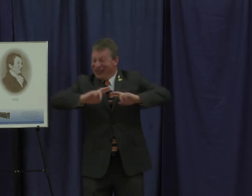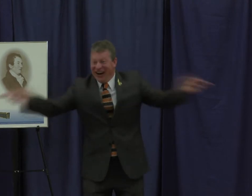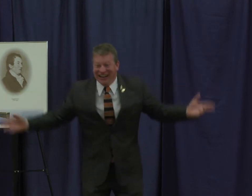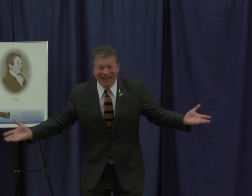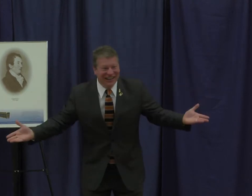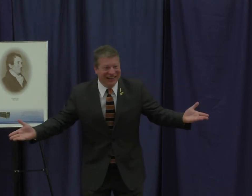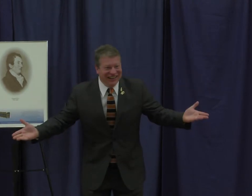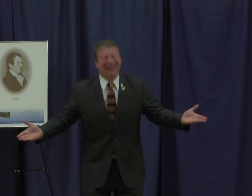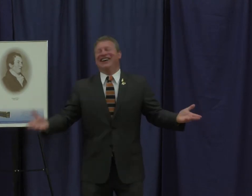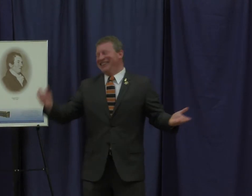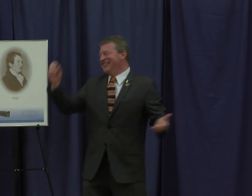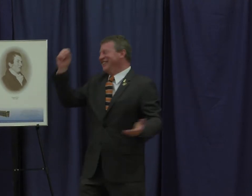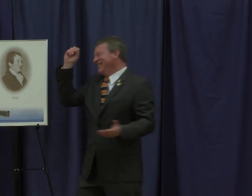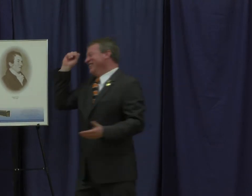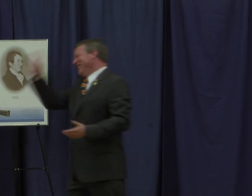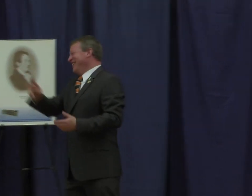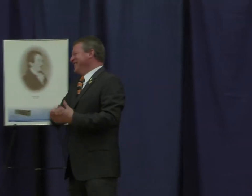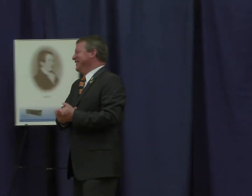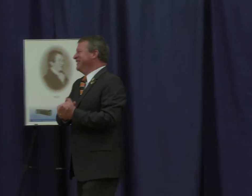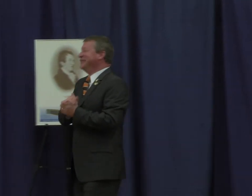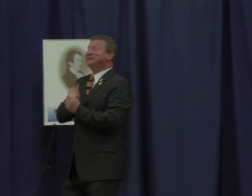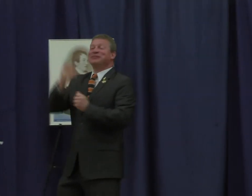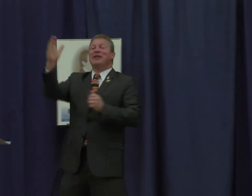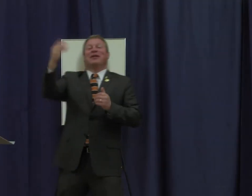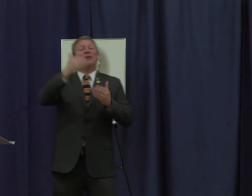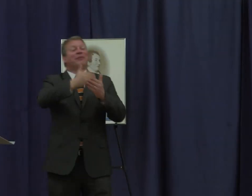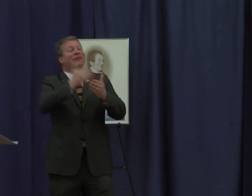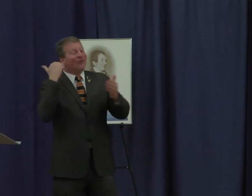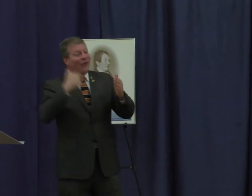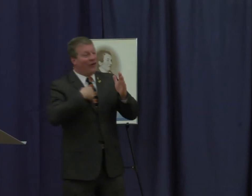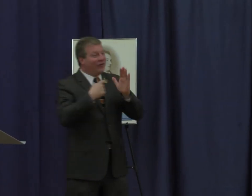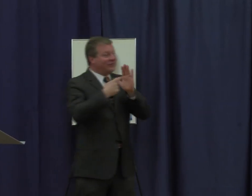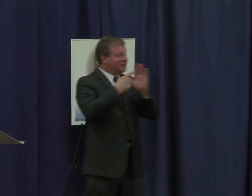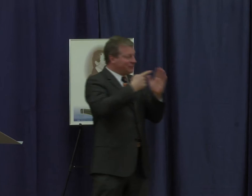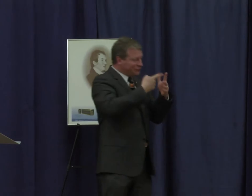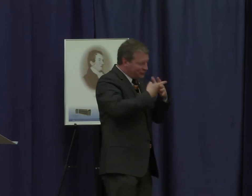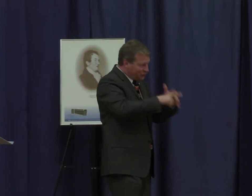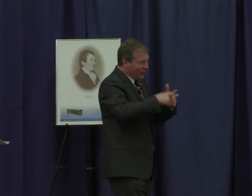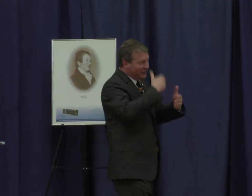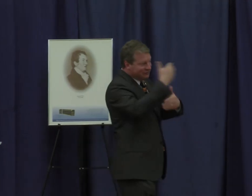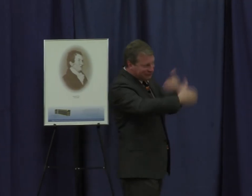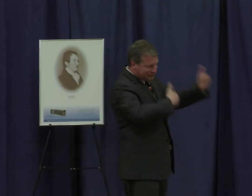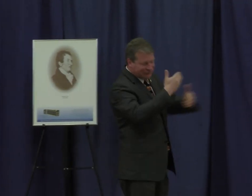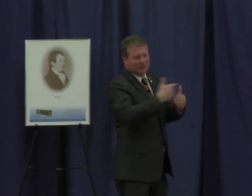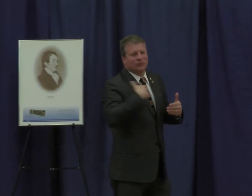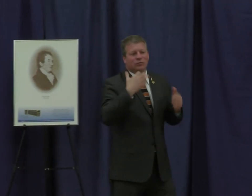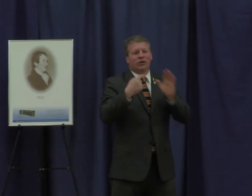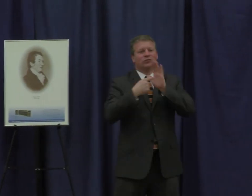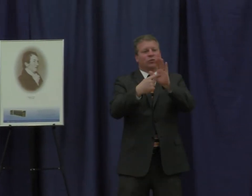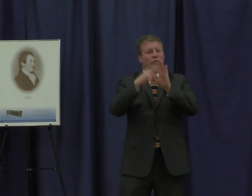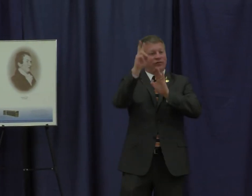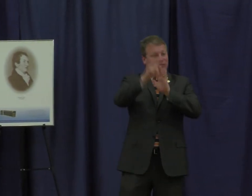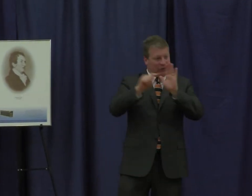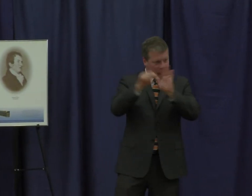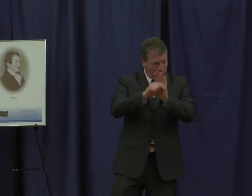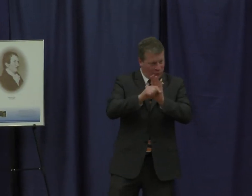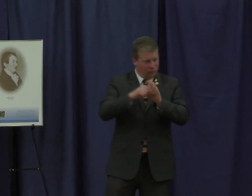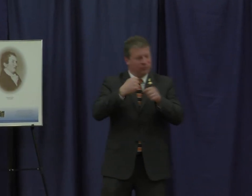Are you ready? Okay, that's better. But before we do that, there's a